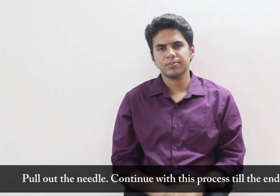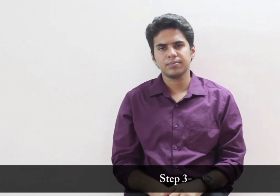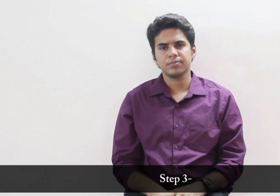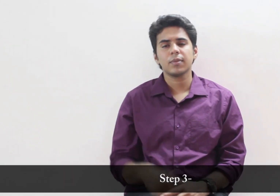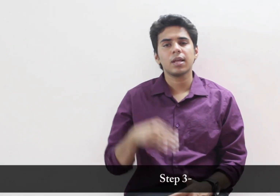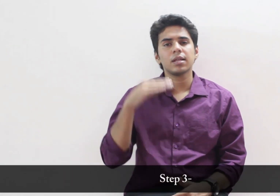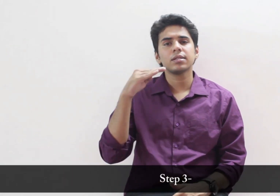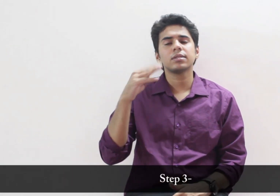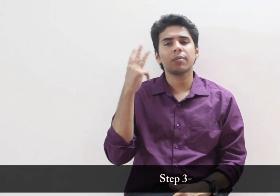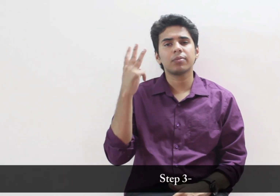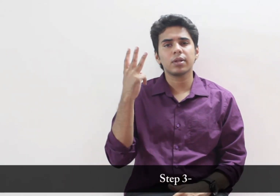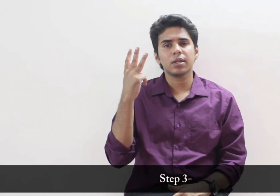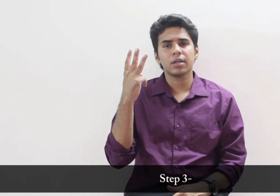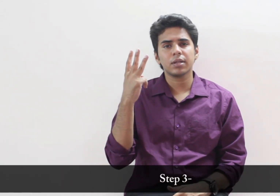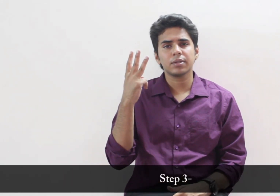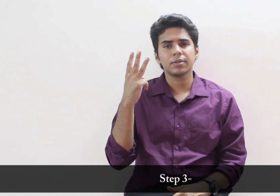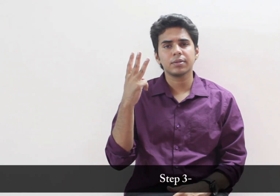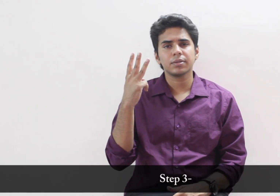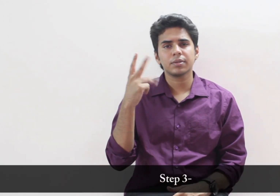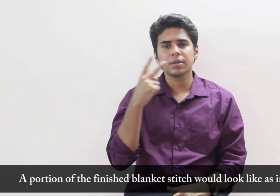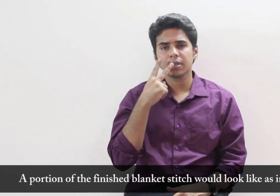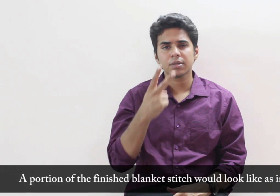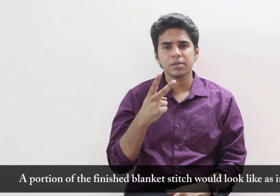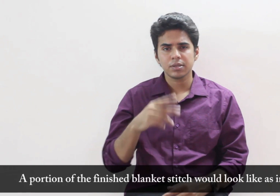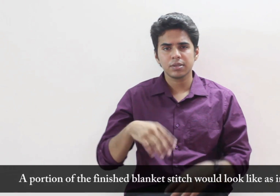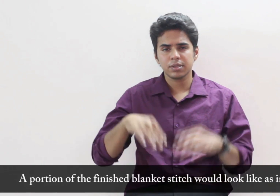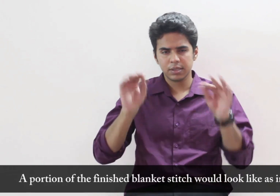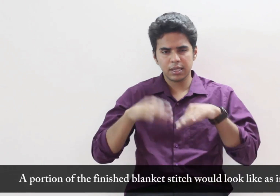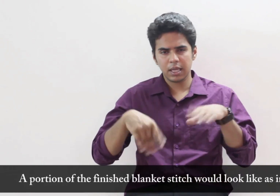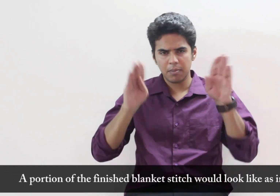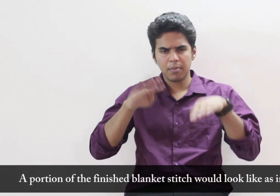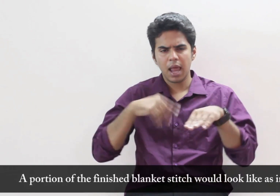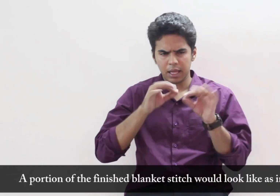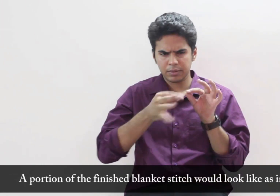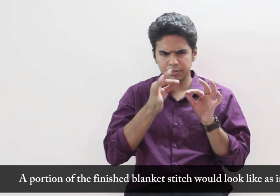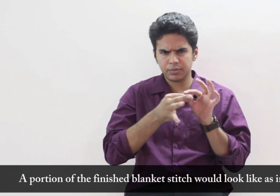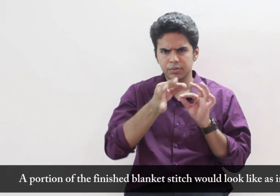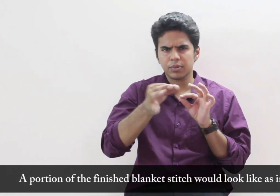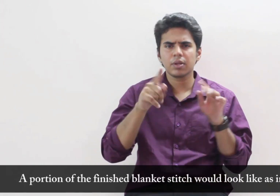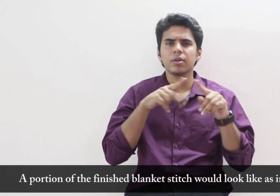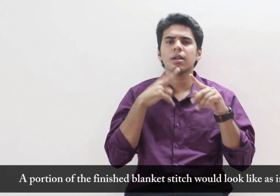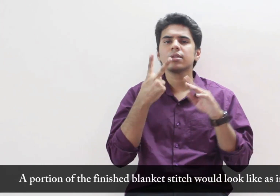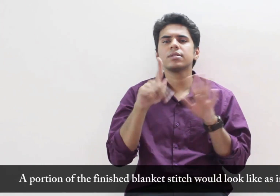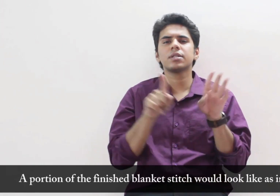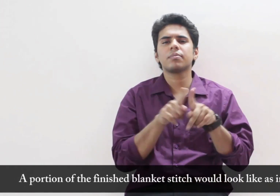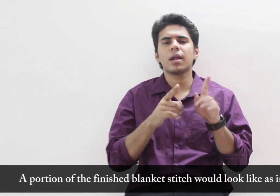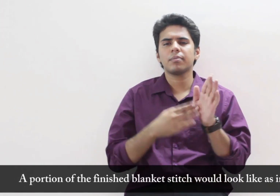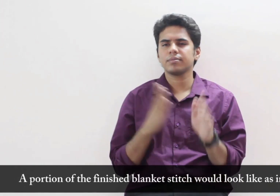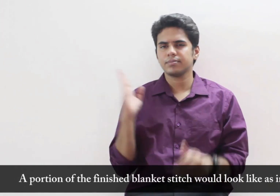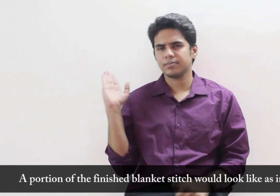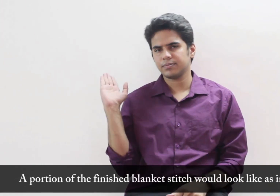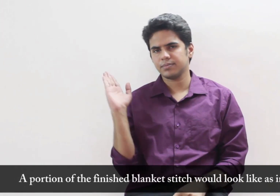Step 3. A portion of the finished blanket stitch would look like as in the figure.